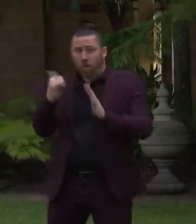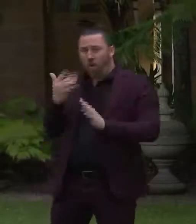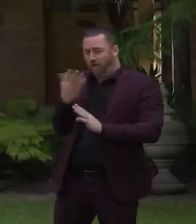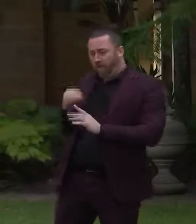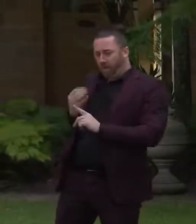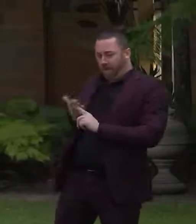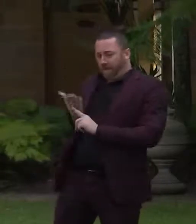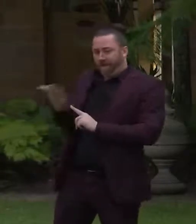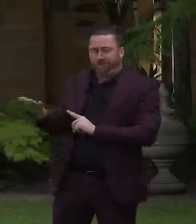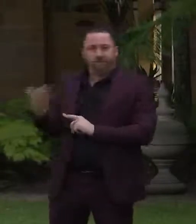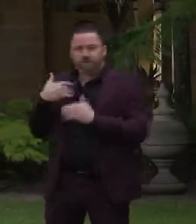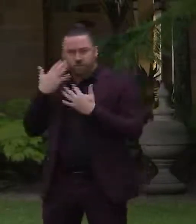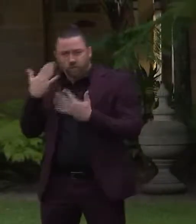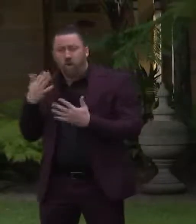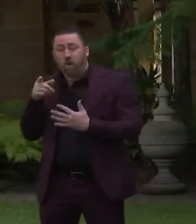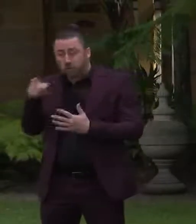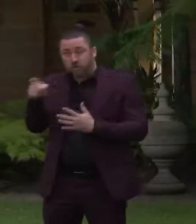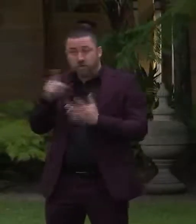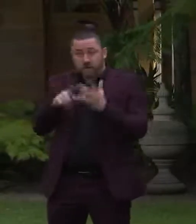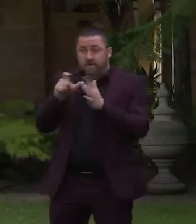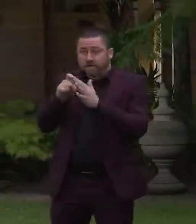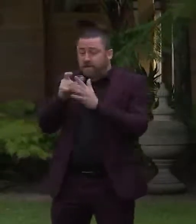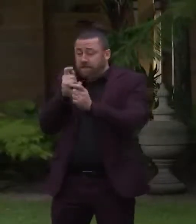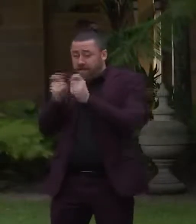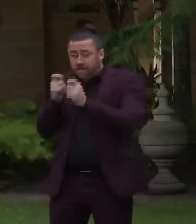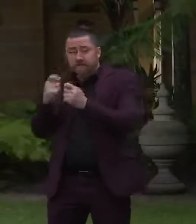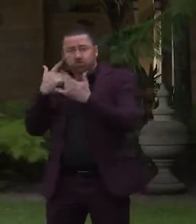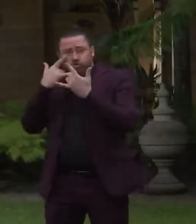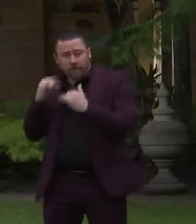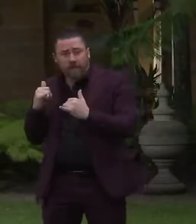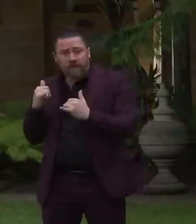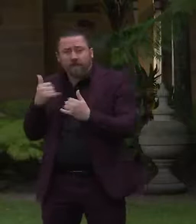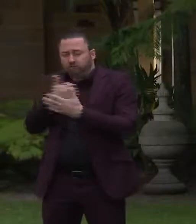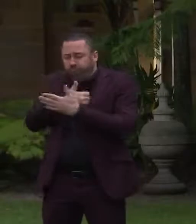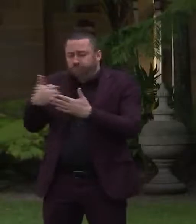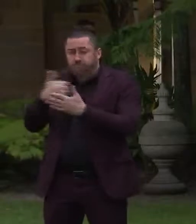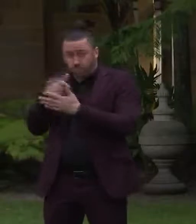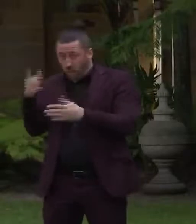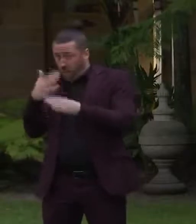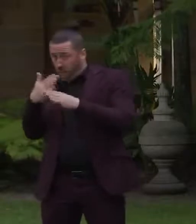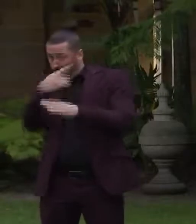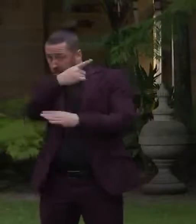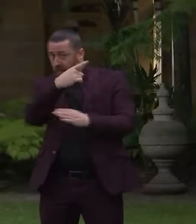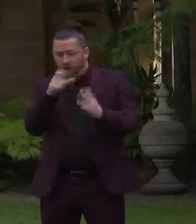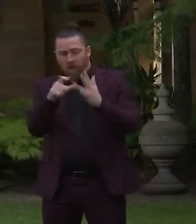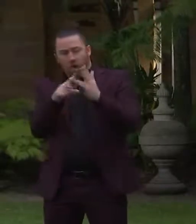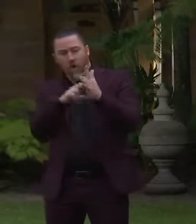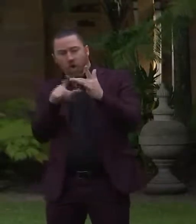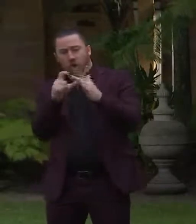she was tested as part of the asymptomatic screening testing process for